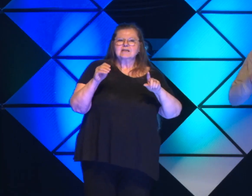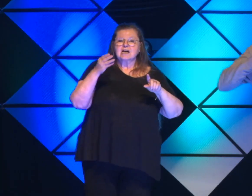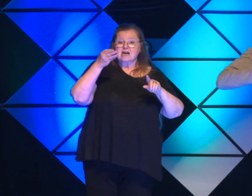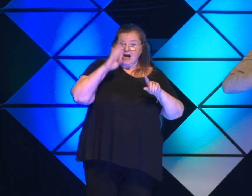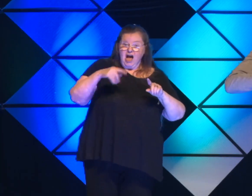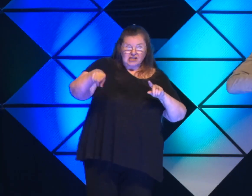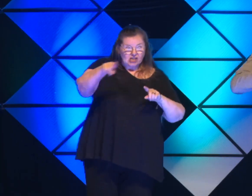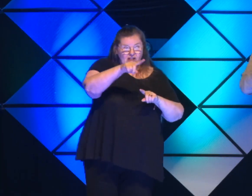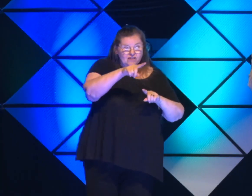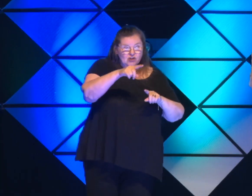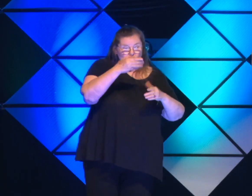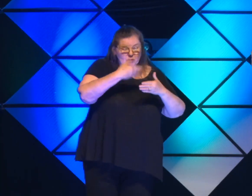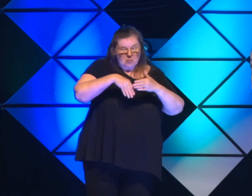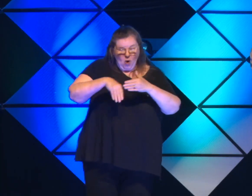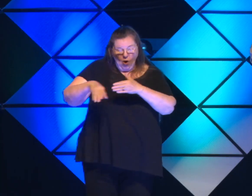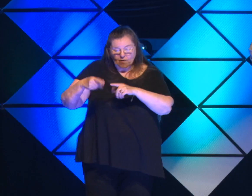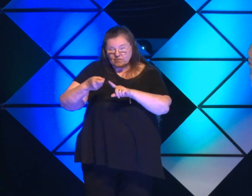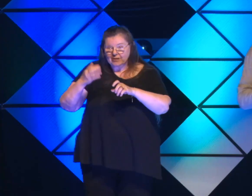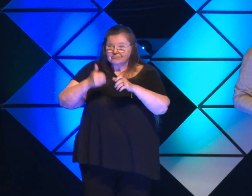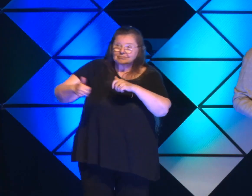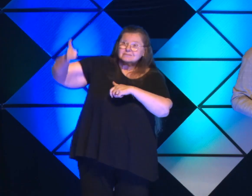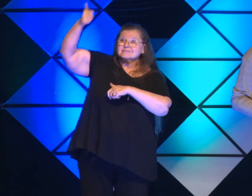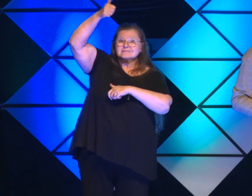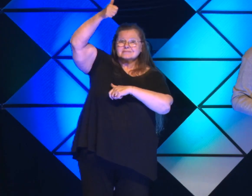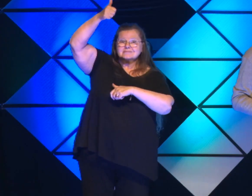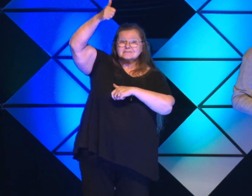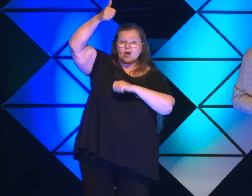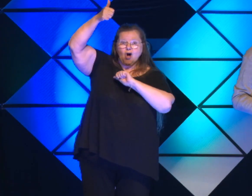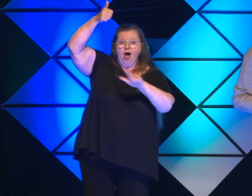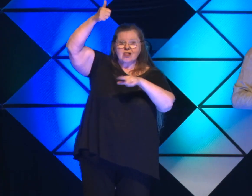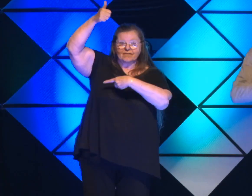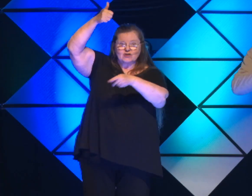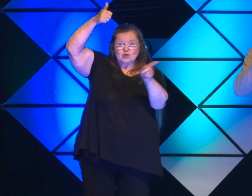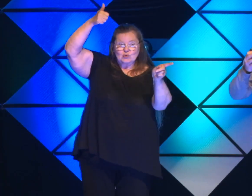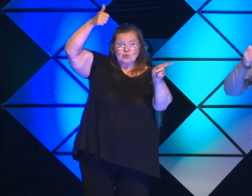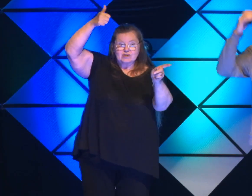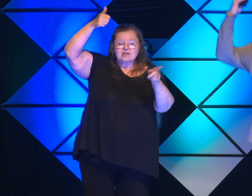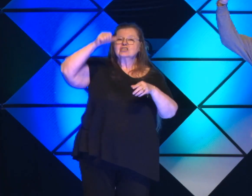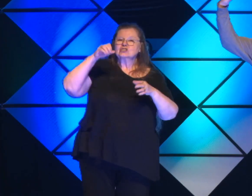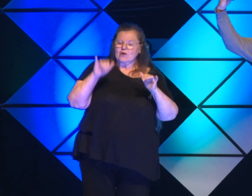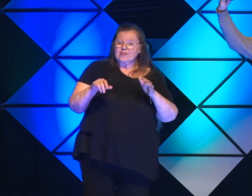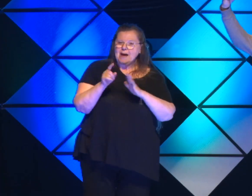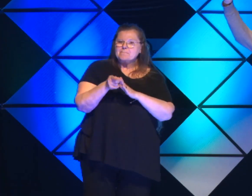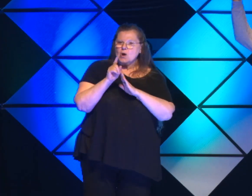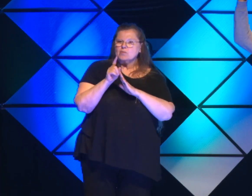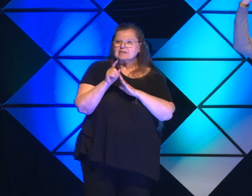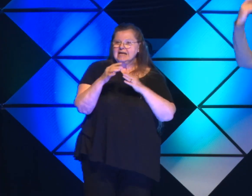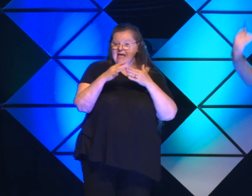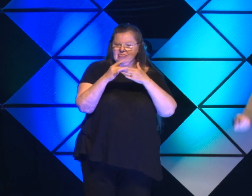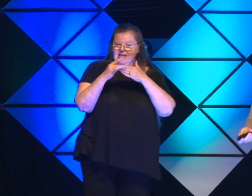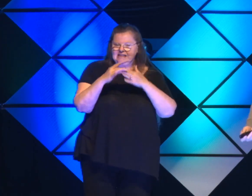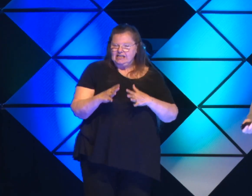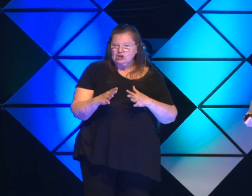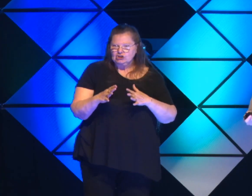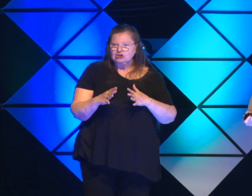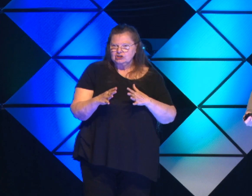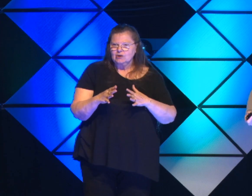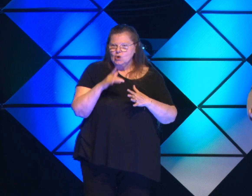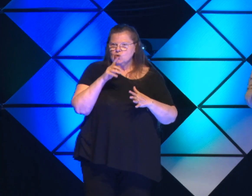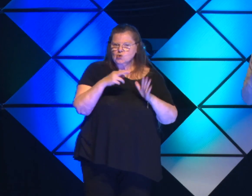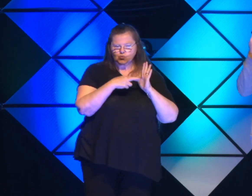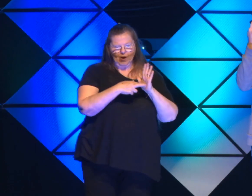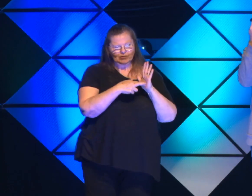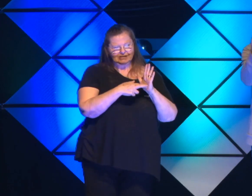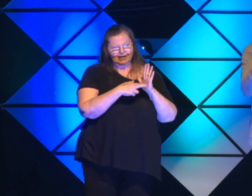be, offspring of the Most High, all of you." Right? So in this moment, the leadership that are there to represent God,